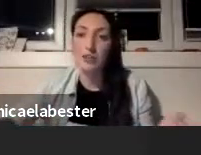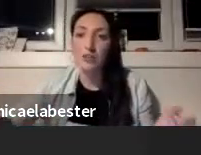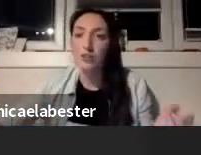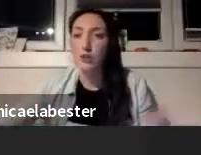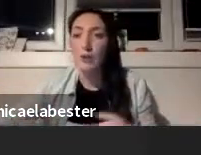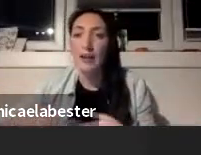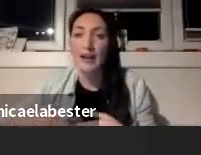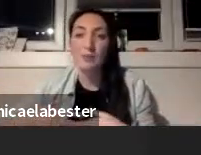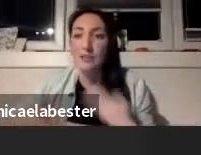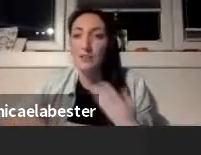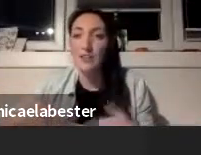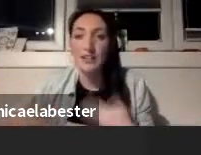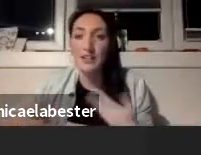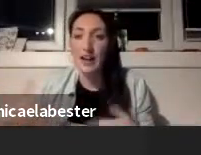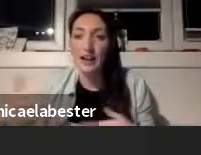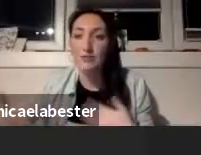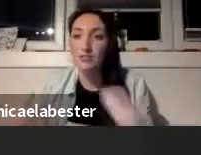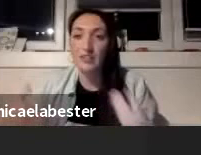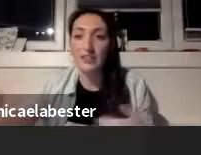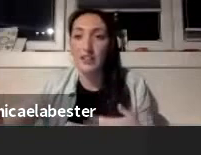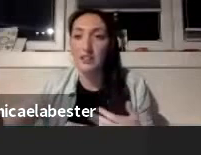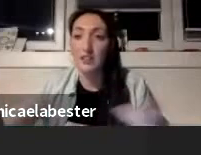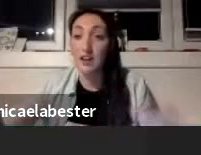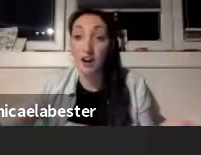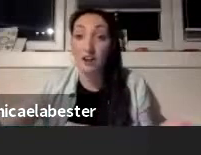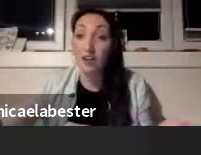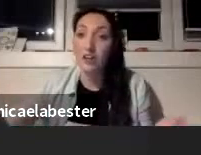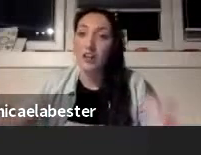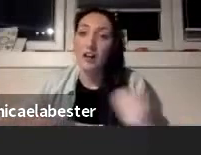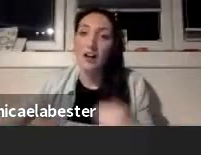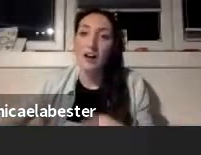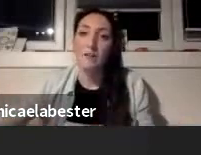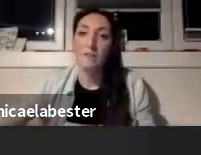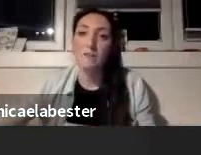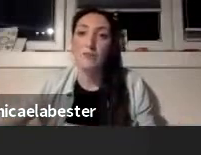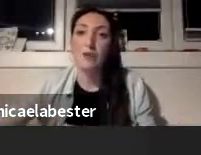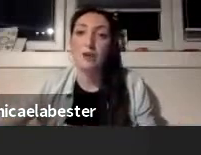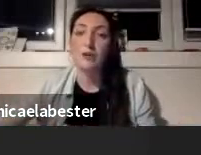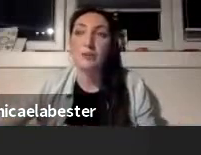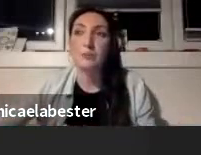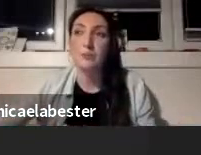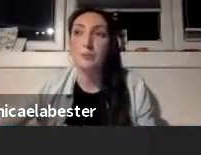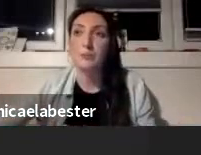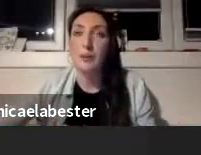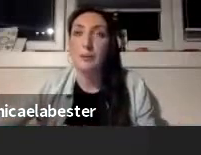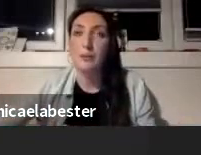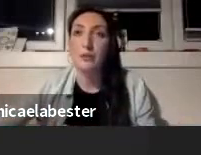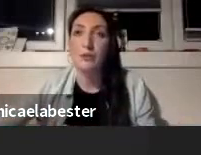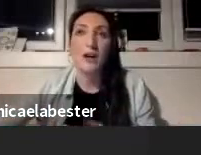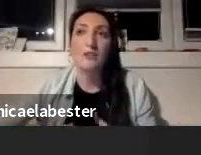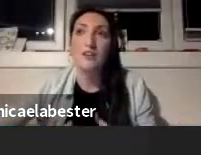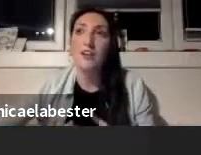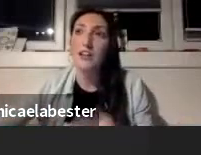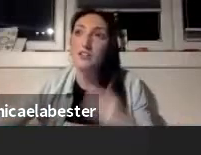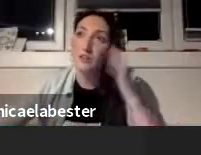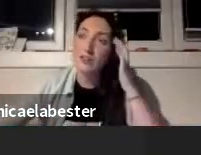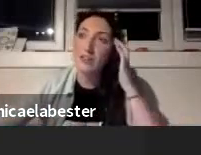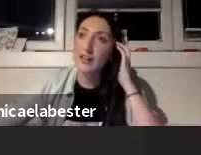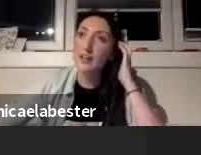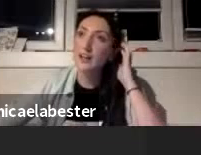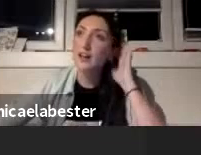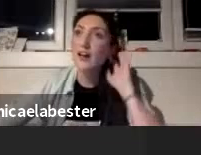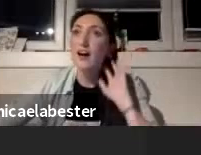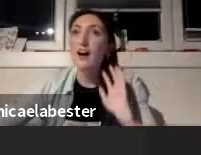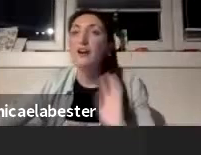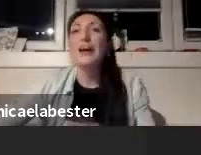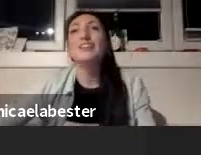inaccessible so many aspects of daily life in London are for people who are hard of hearing. So I